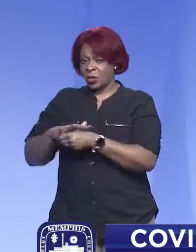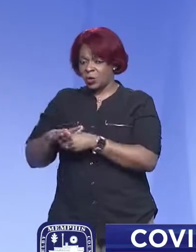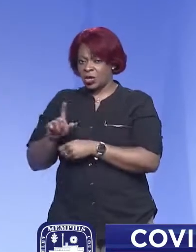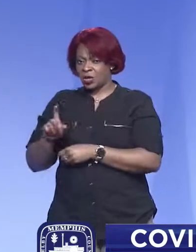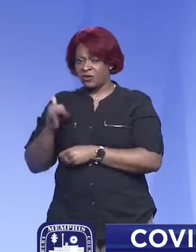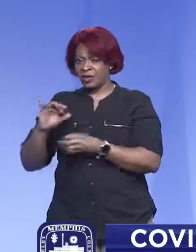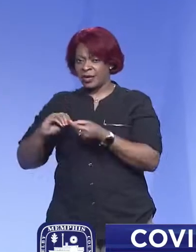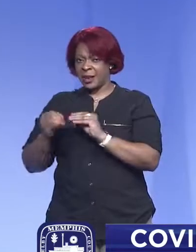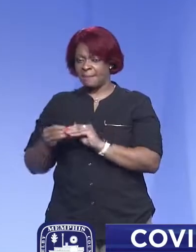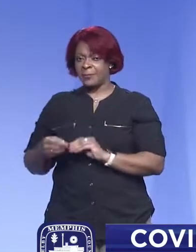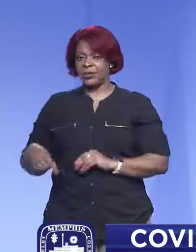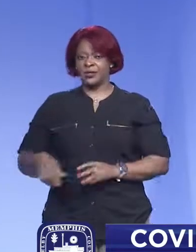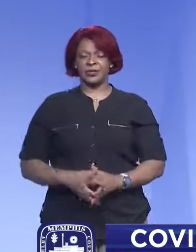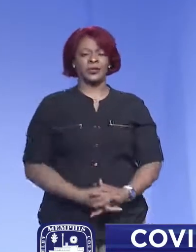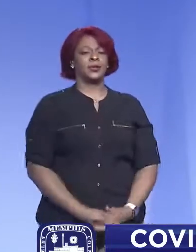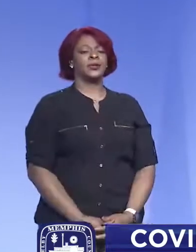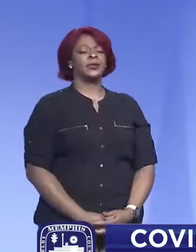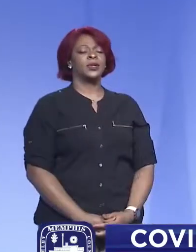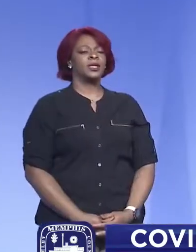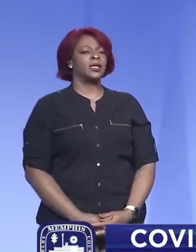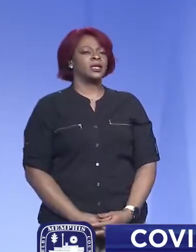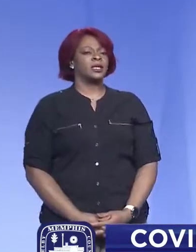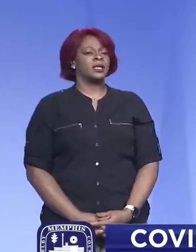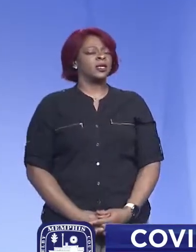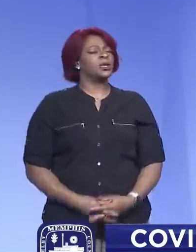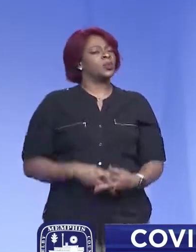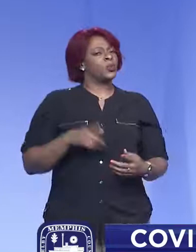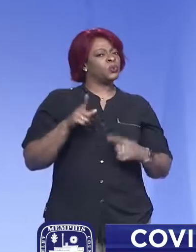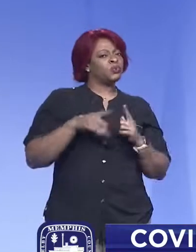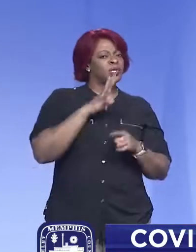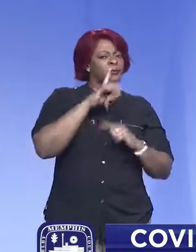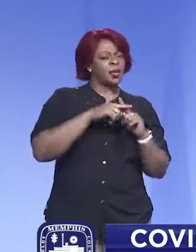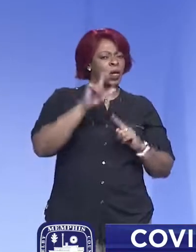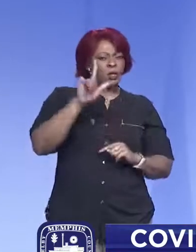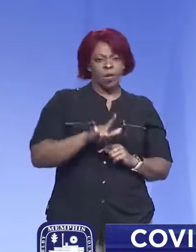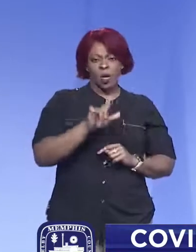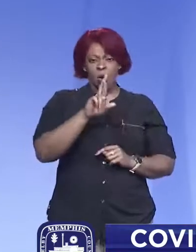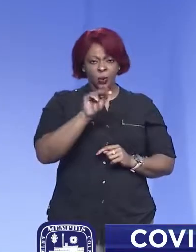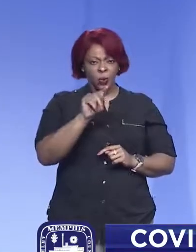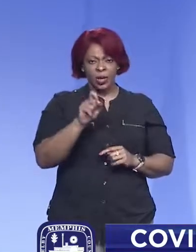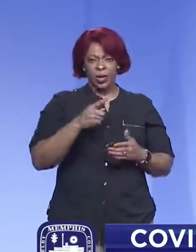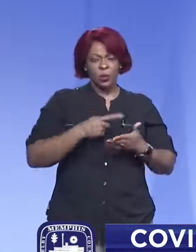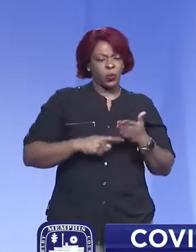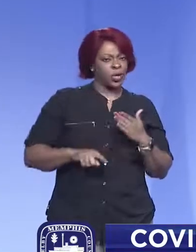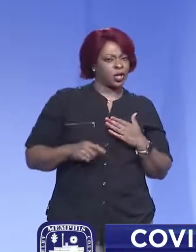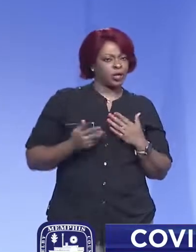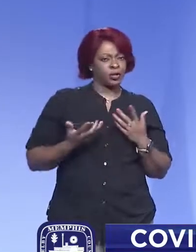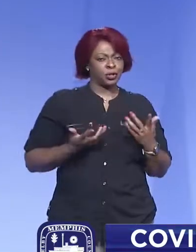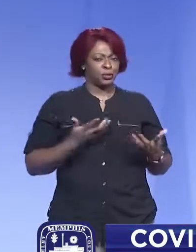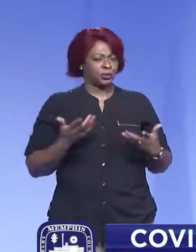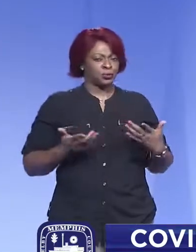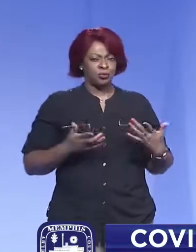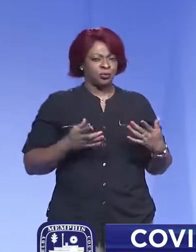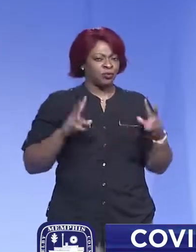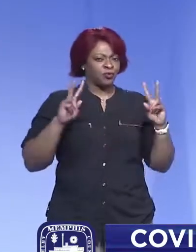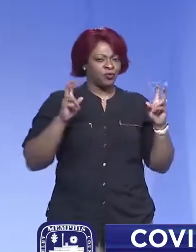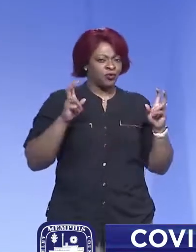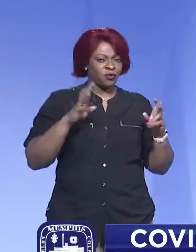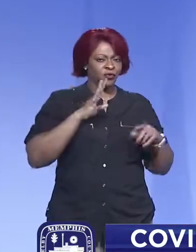with the numbers? When you speak of lower rates, what are you referring